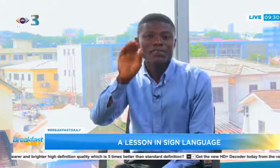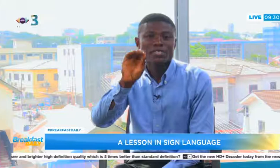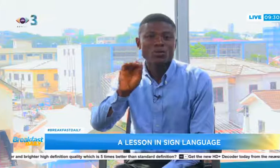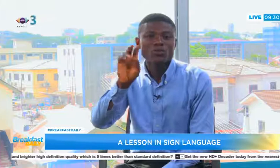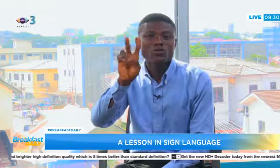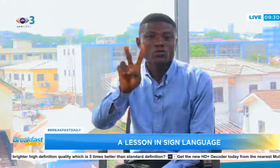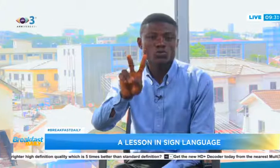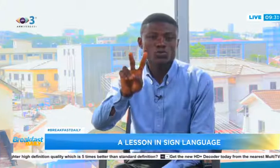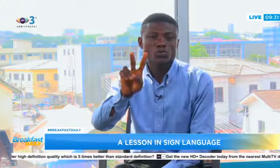0502